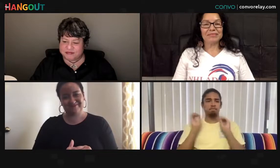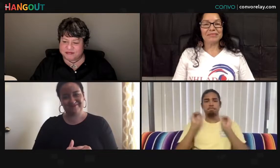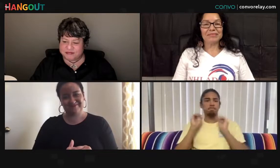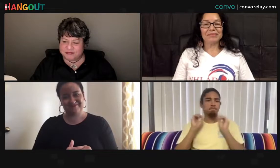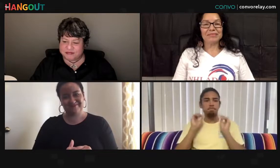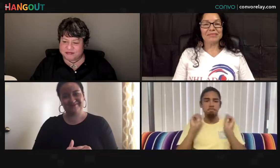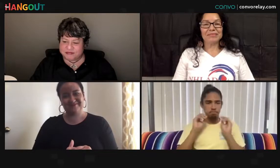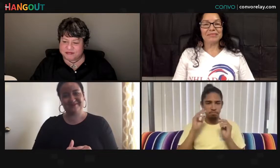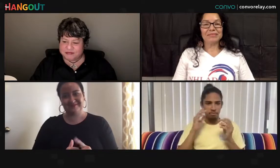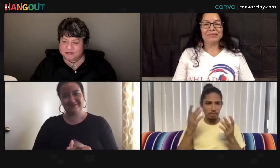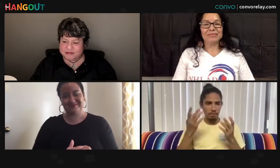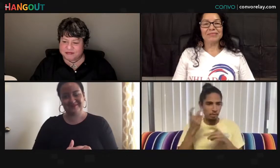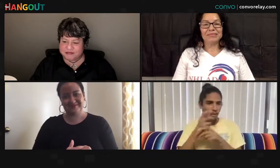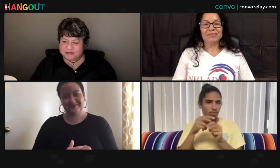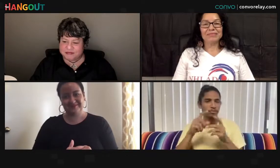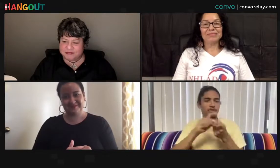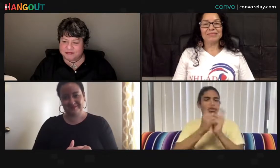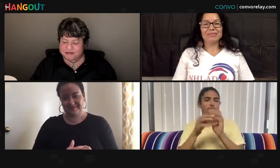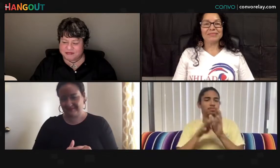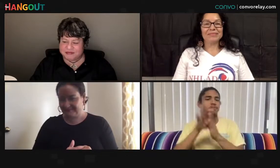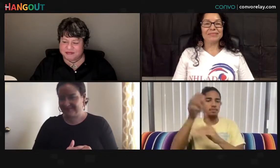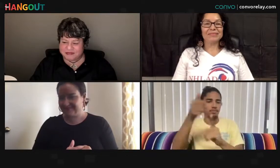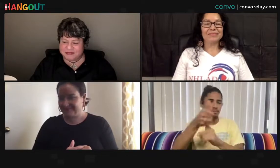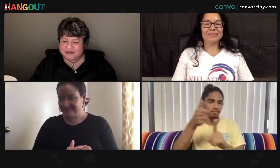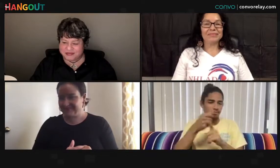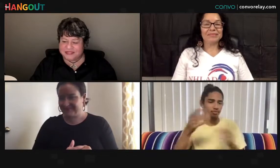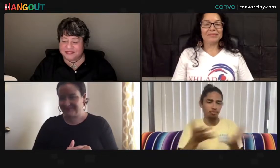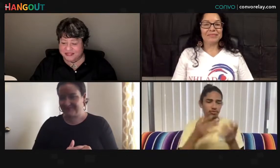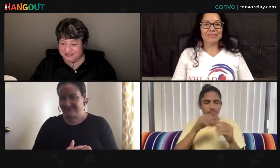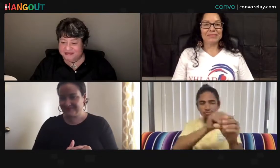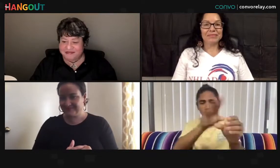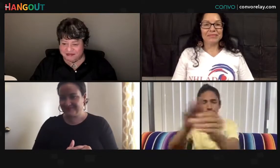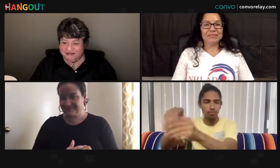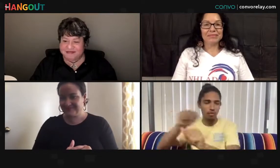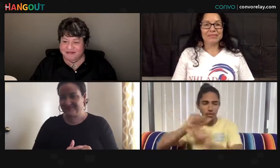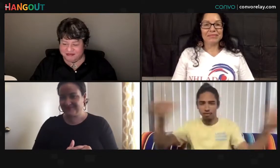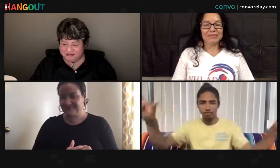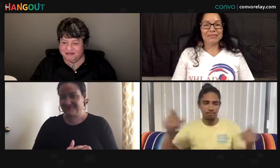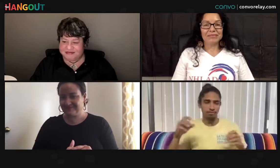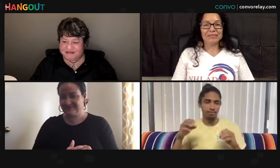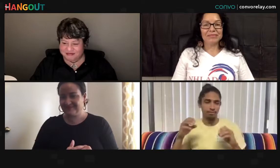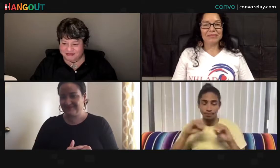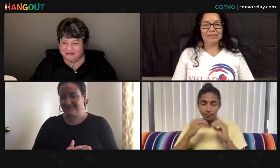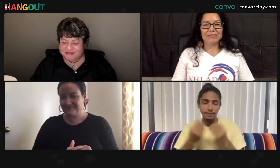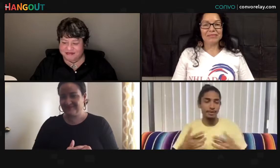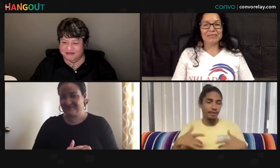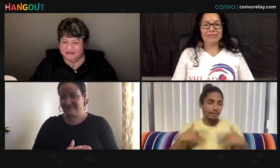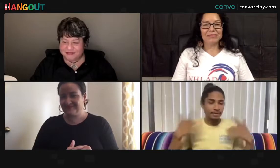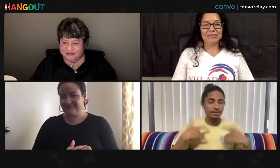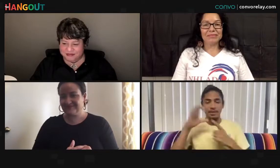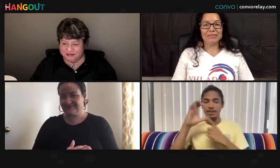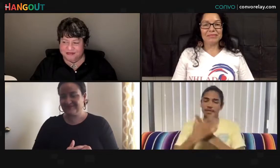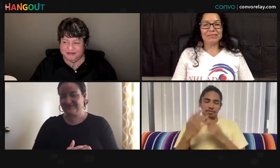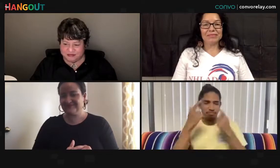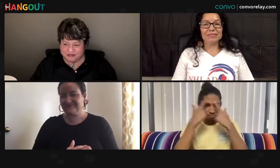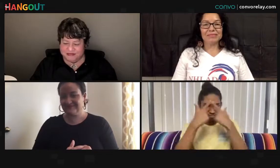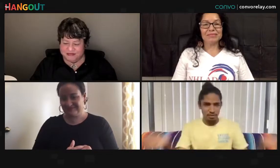change and education. And if you don't, then you won't see the change in the world that you want to see. So I encourage everybody, organizations,